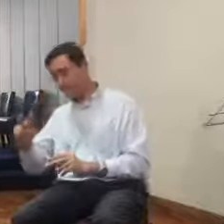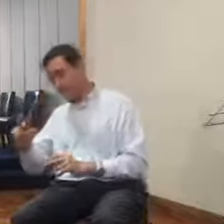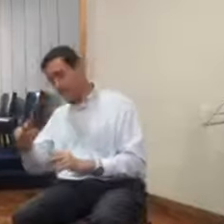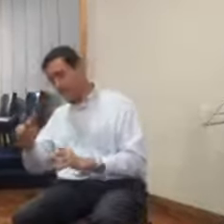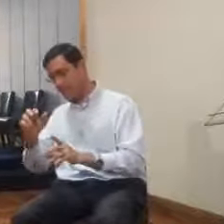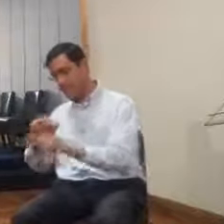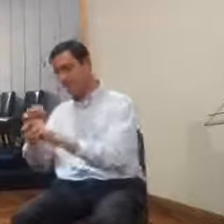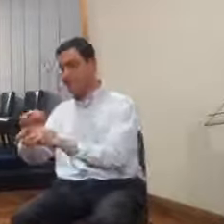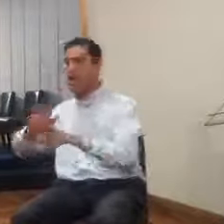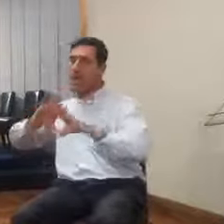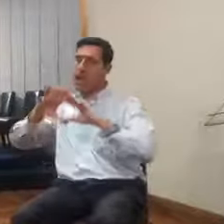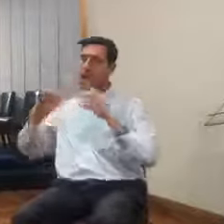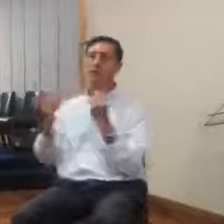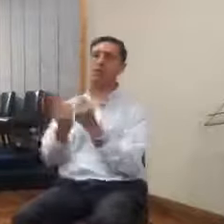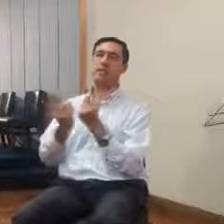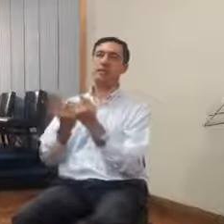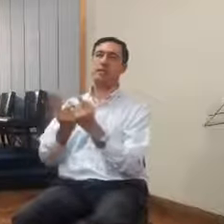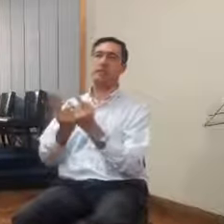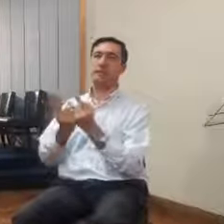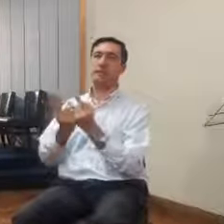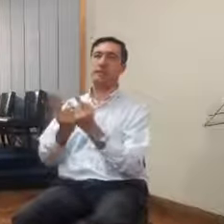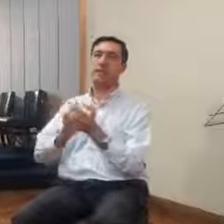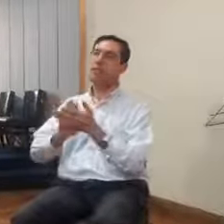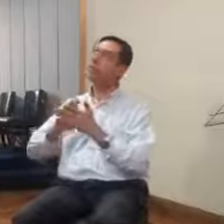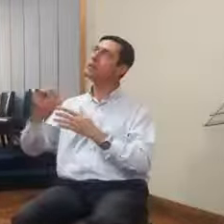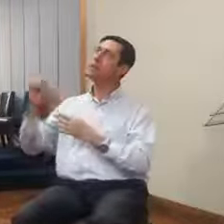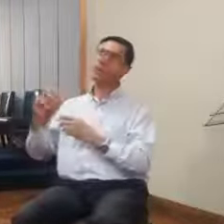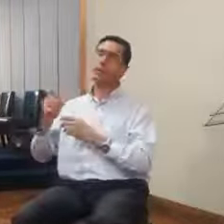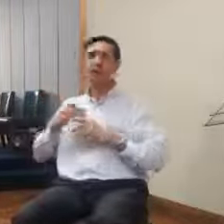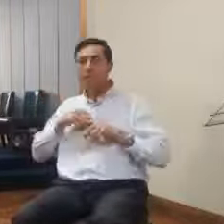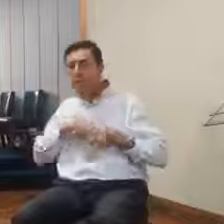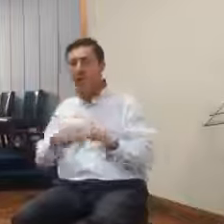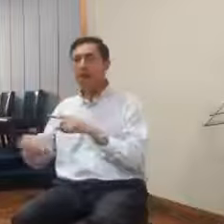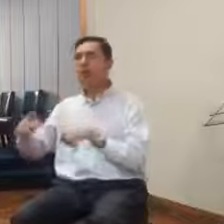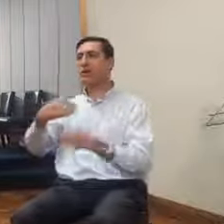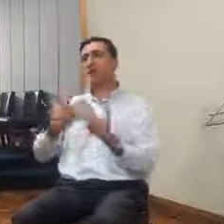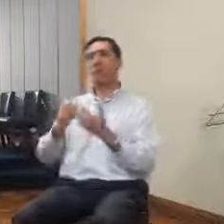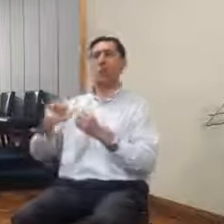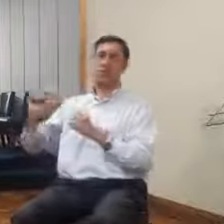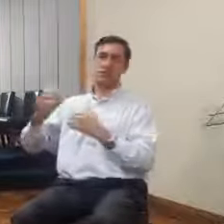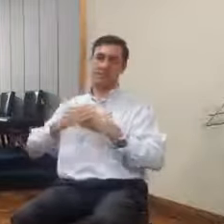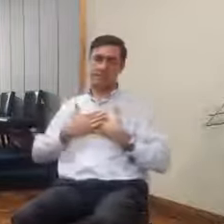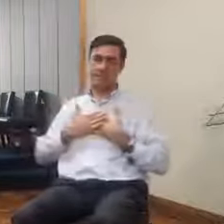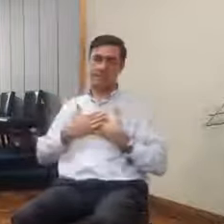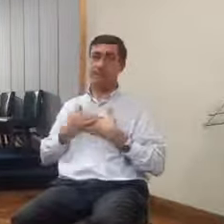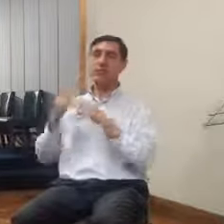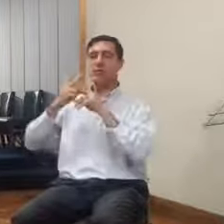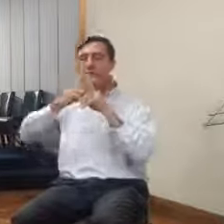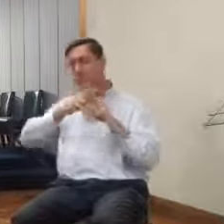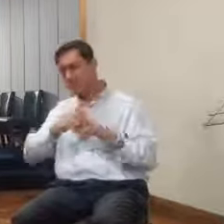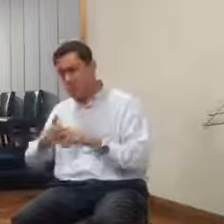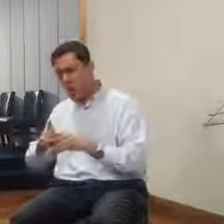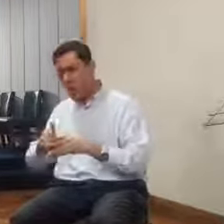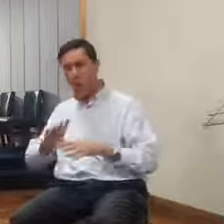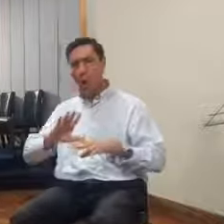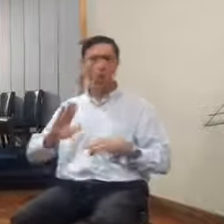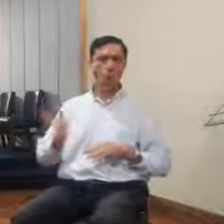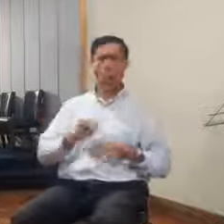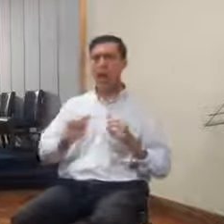His eyes of providence are upon us, what he will provide for us, how he will deal with us, how he will work out the affairs of our lives. And